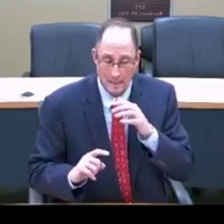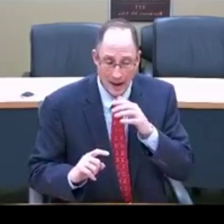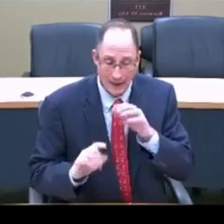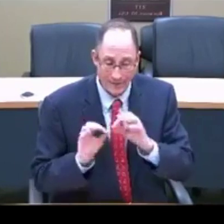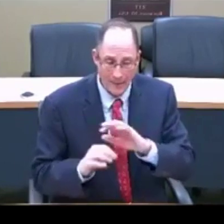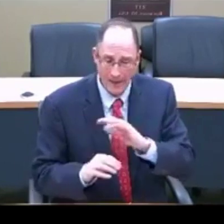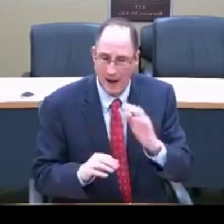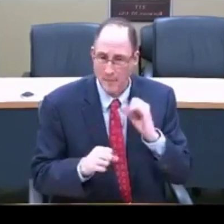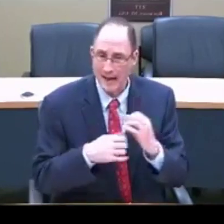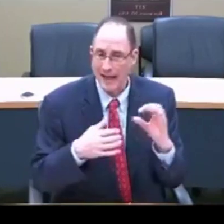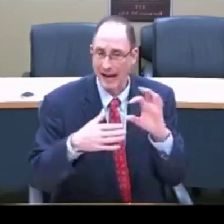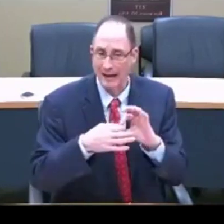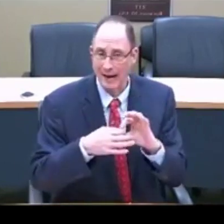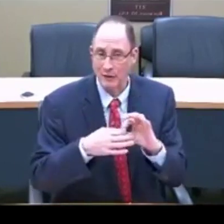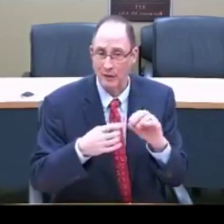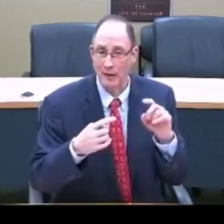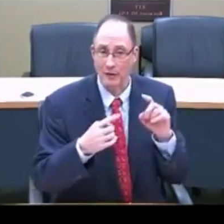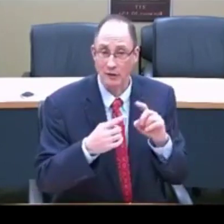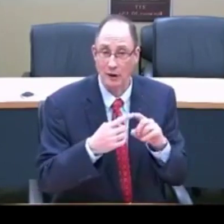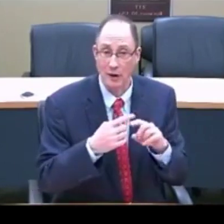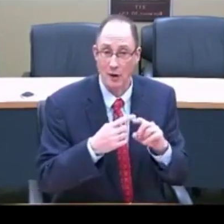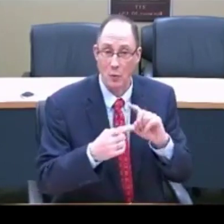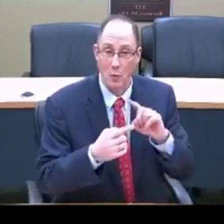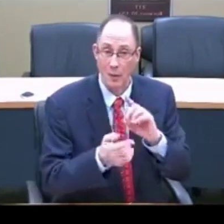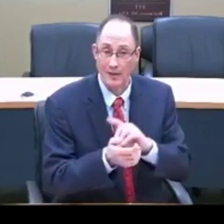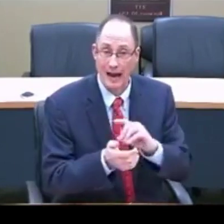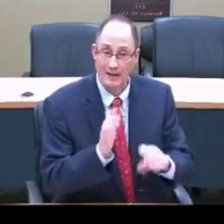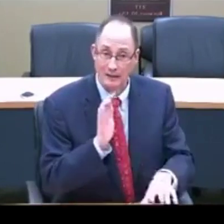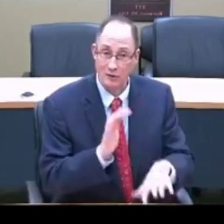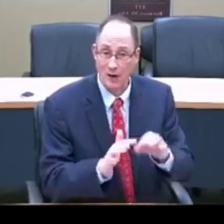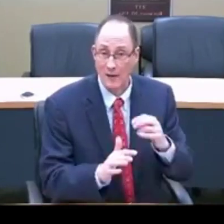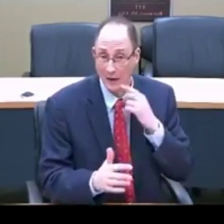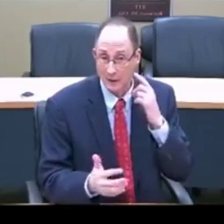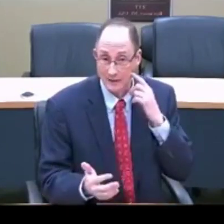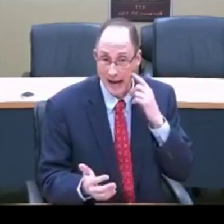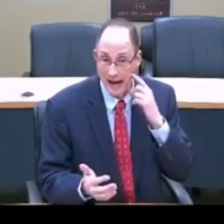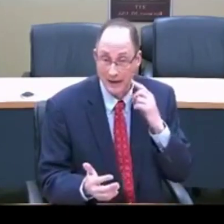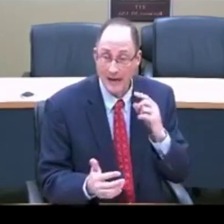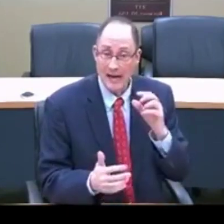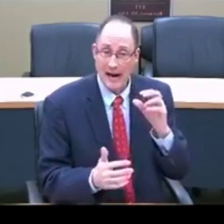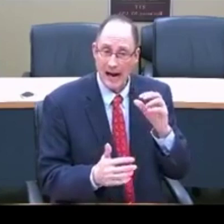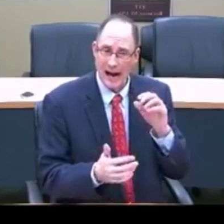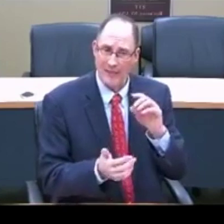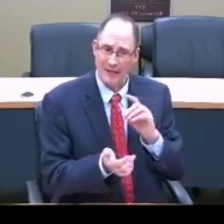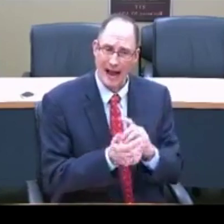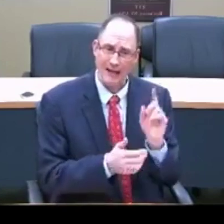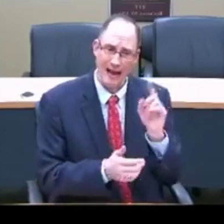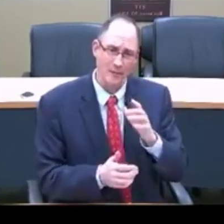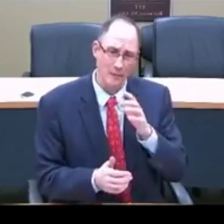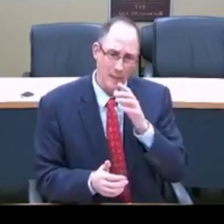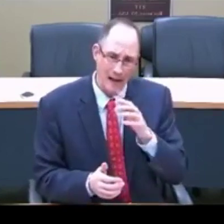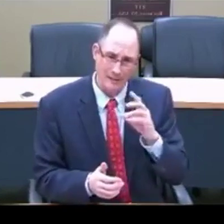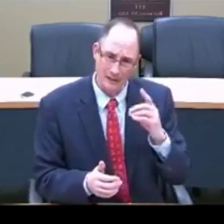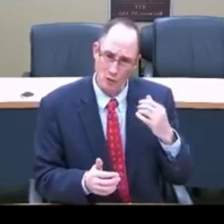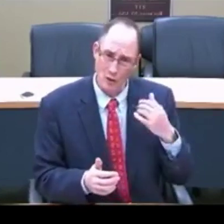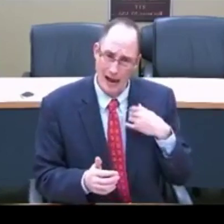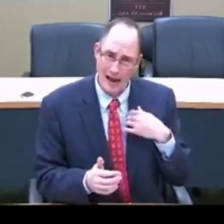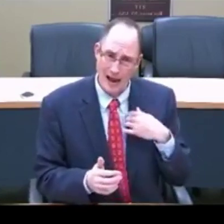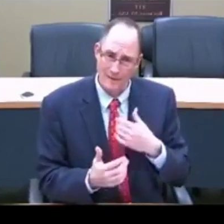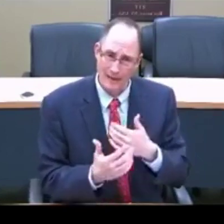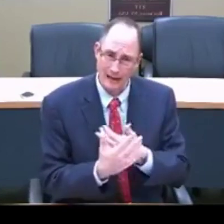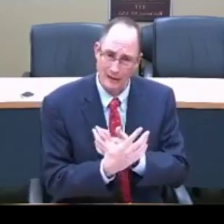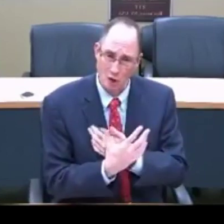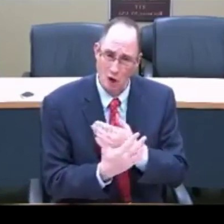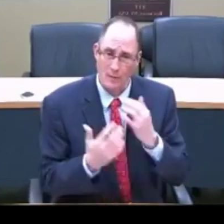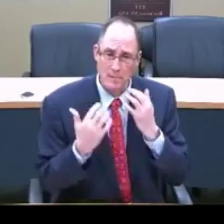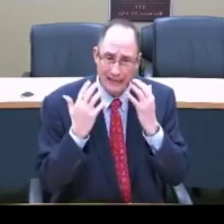family never made that connection until when the doctor discovered I was deaf. And the doctor asked my mom, did you have